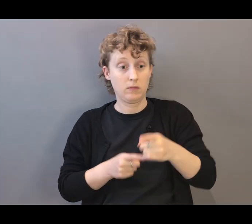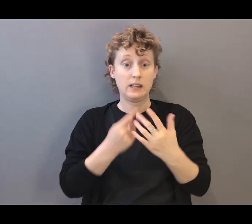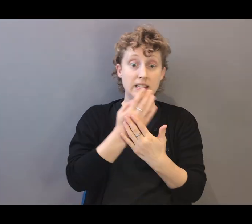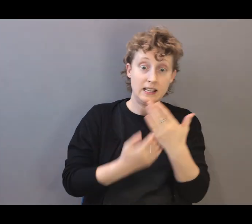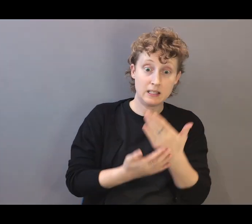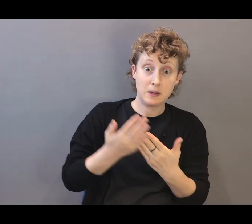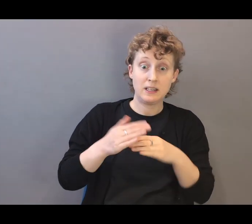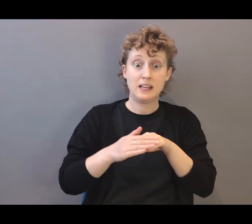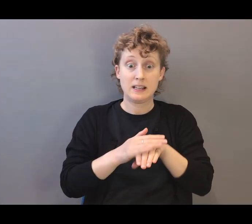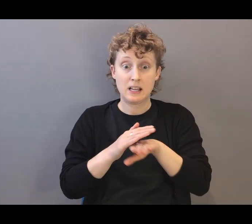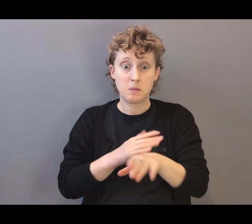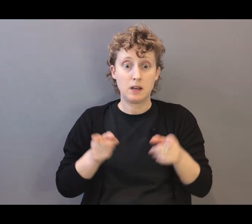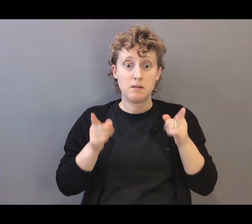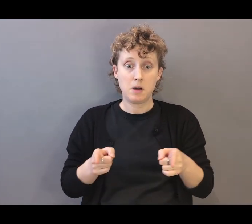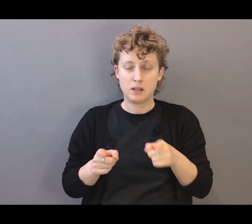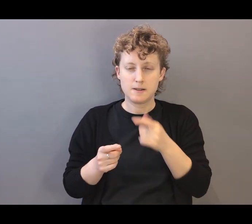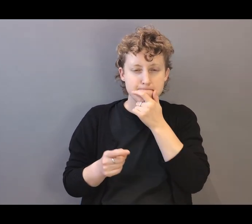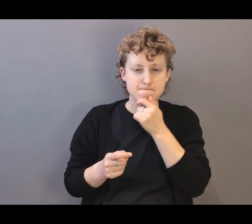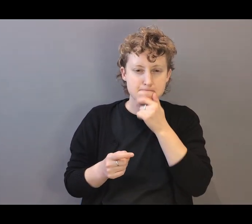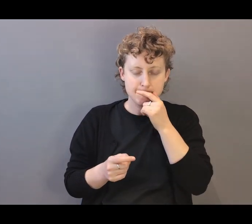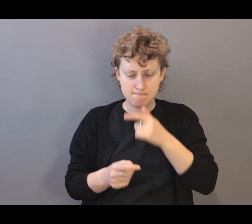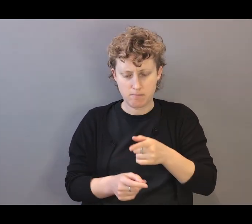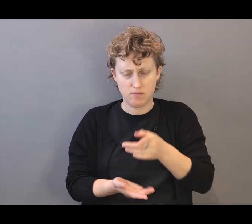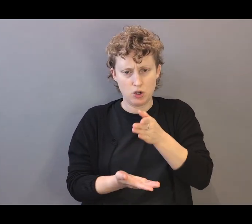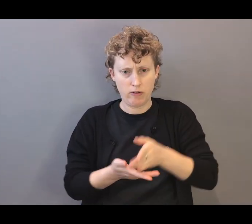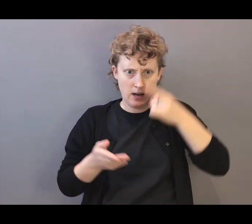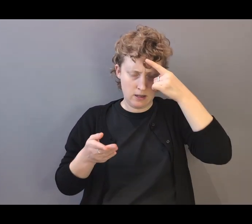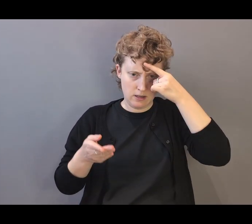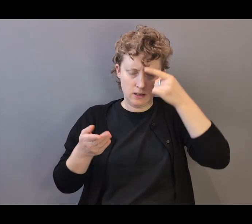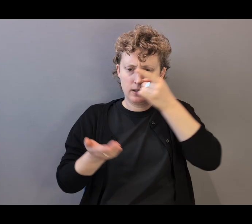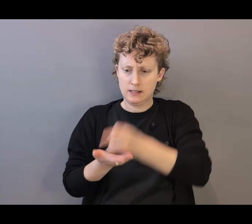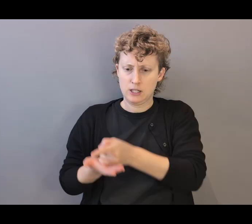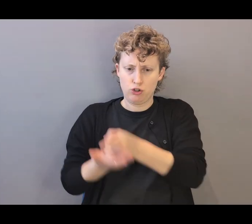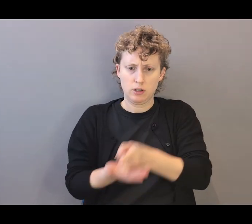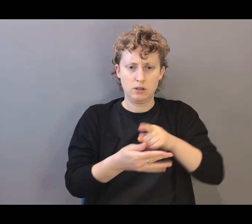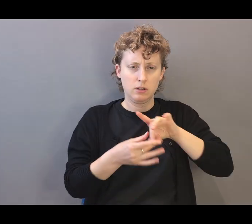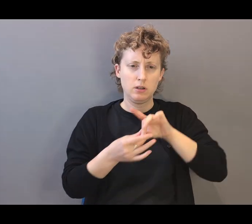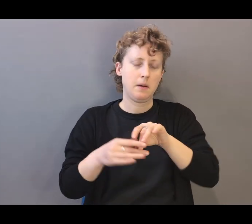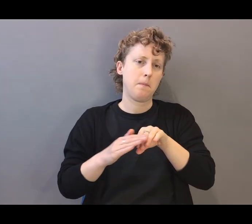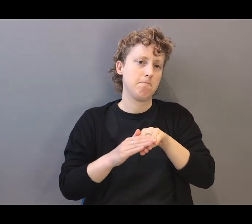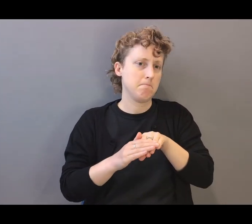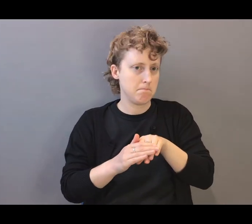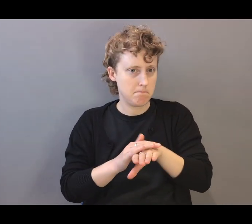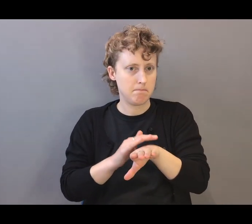in terms of budget to basically ensure greater inclusion and